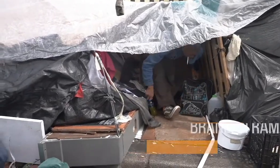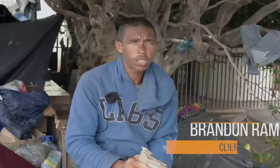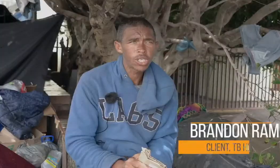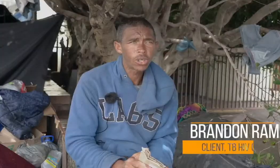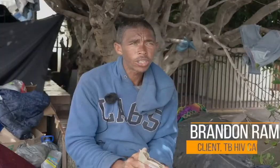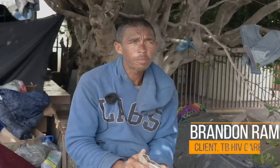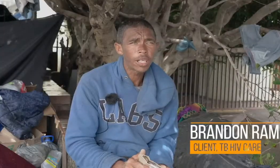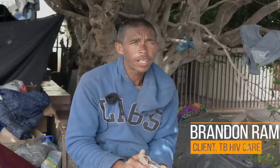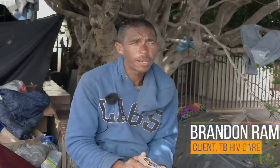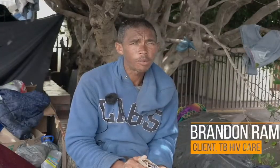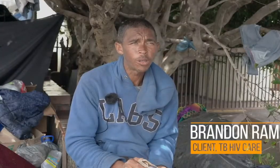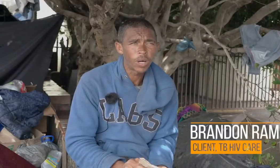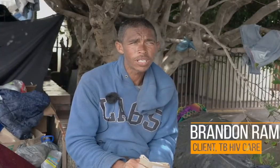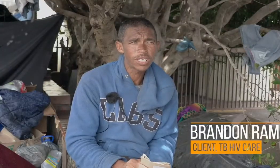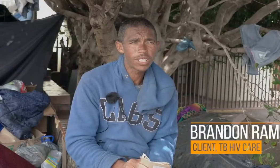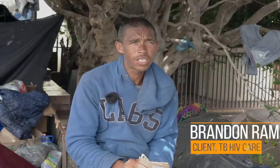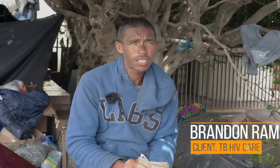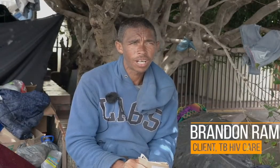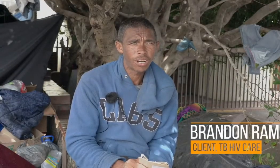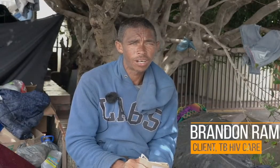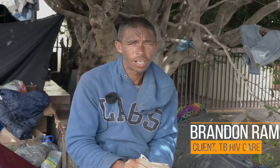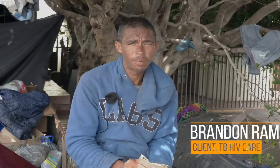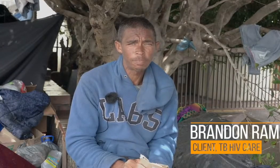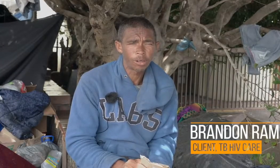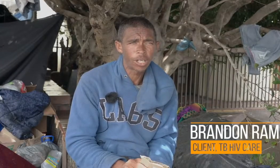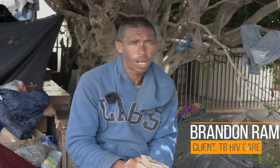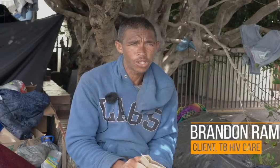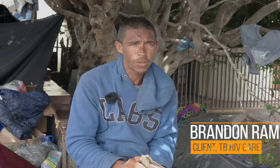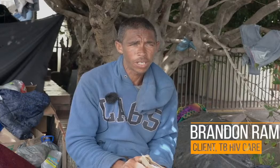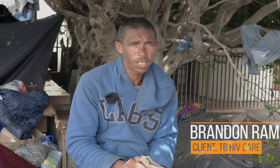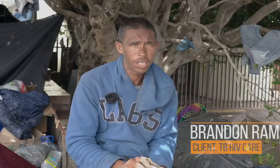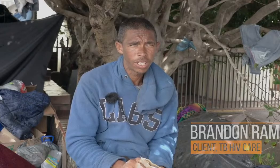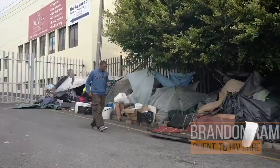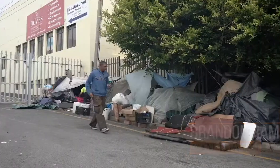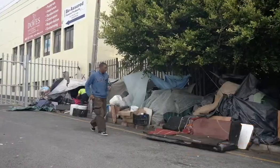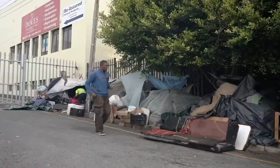I got assaulted by the neighborhood watch about last week.